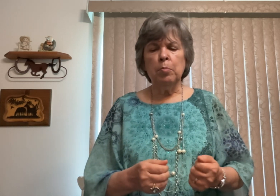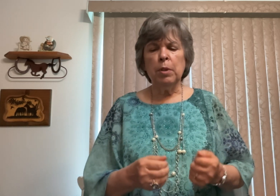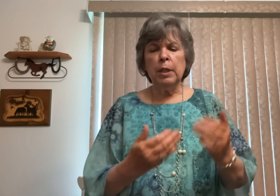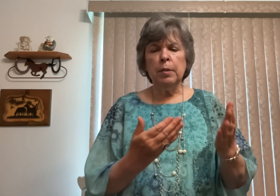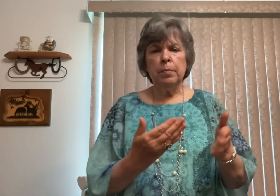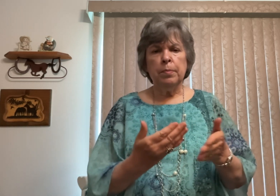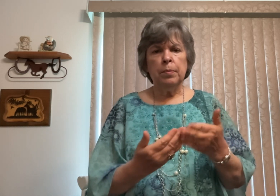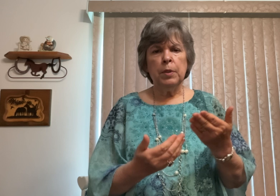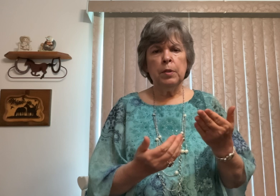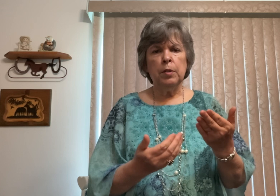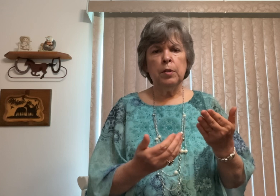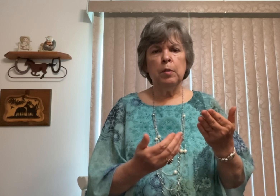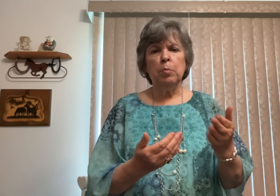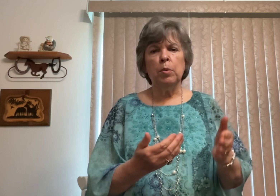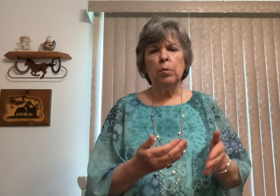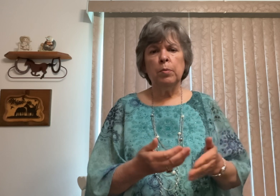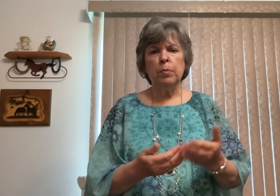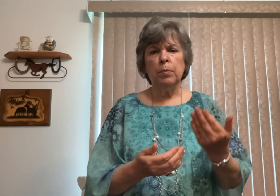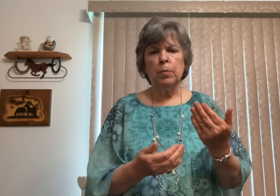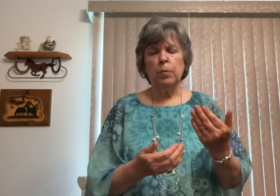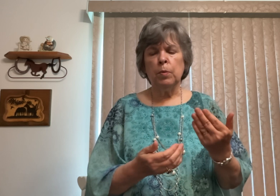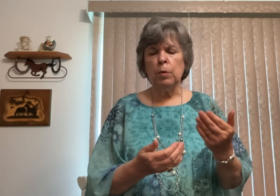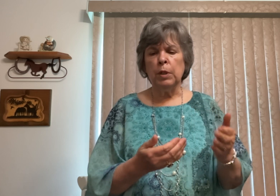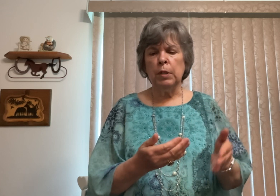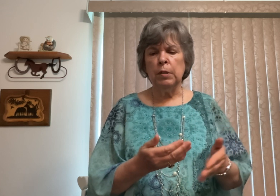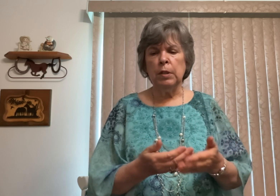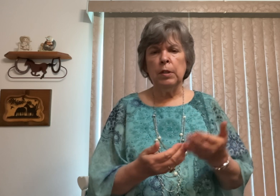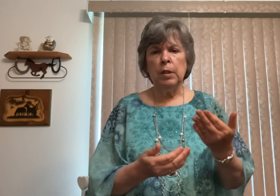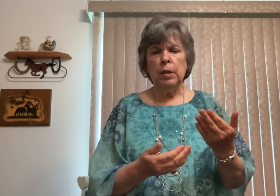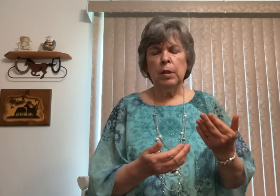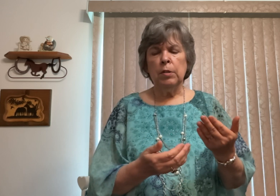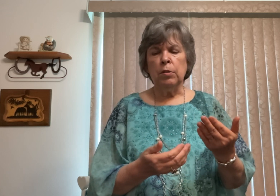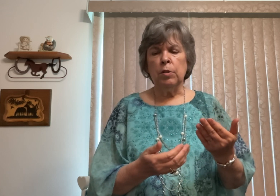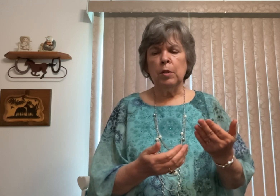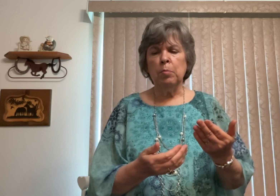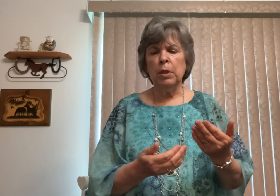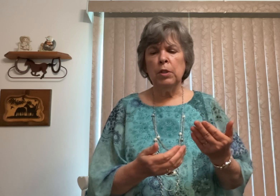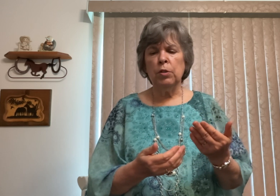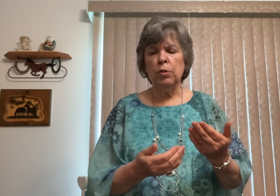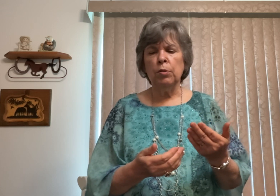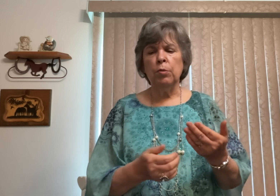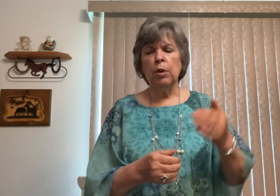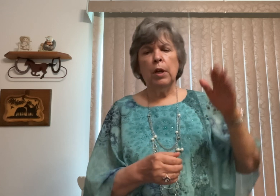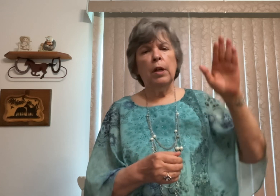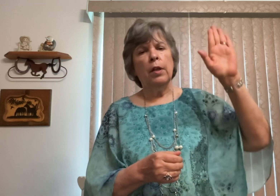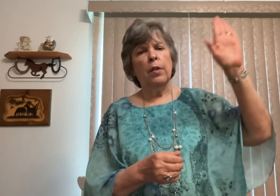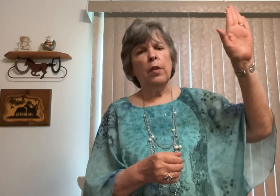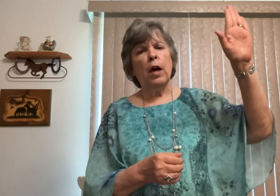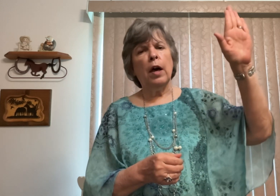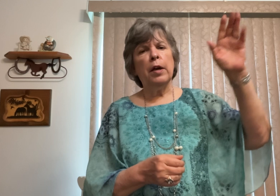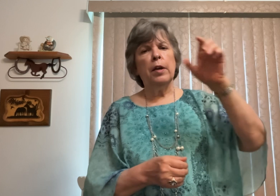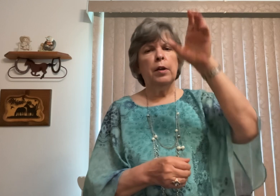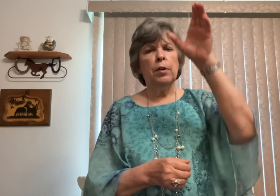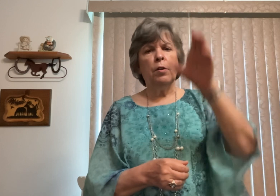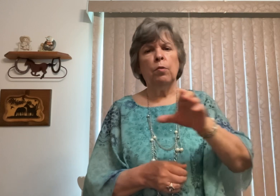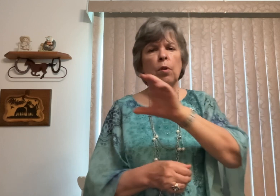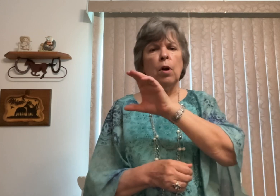Simply, this is simple or easy. So simply to thy